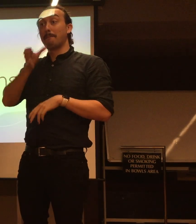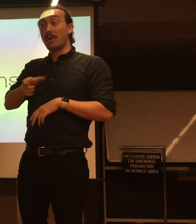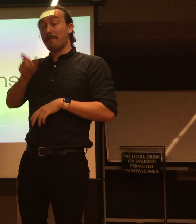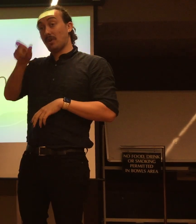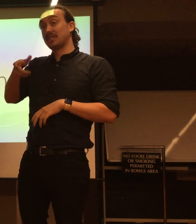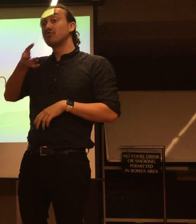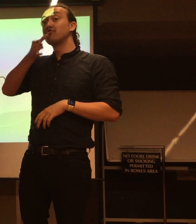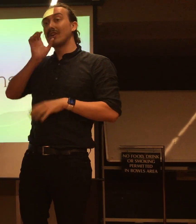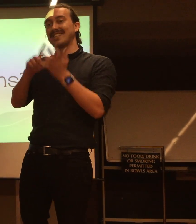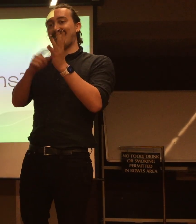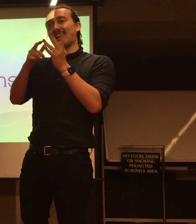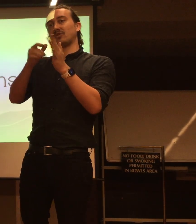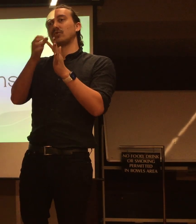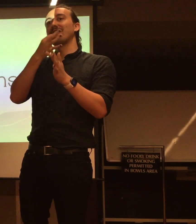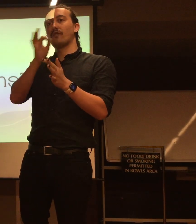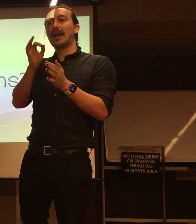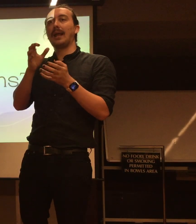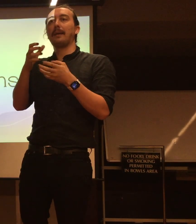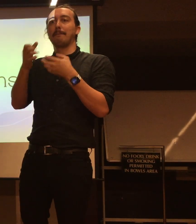So,